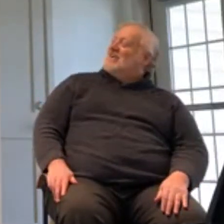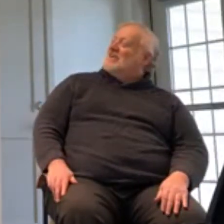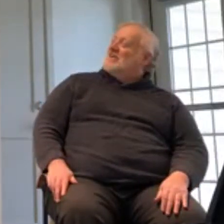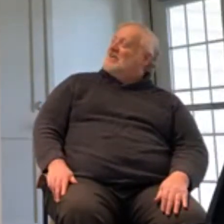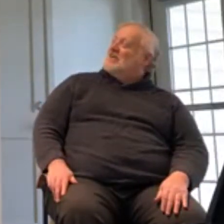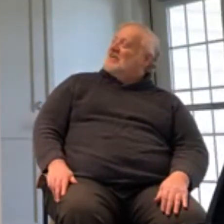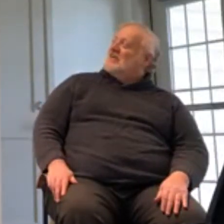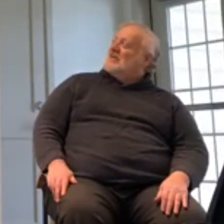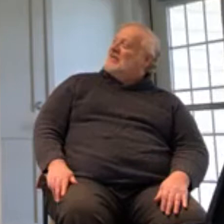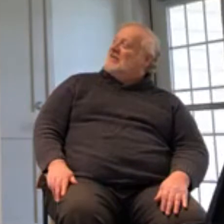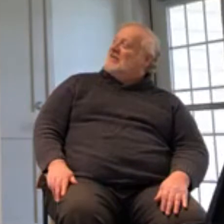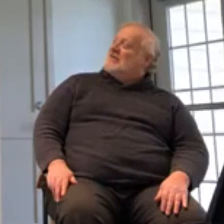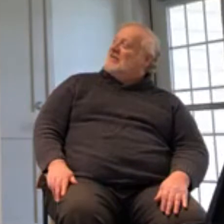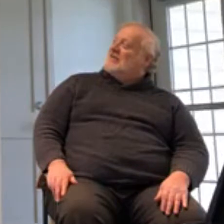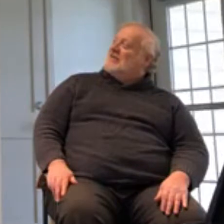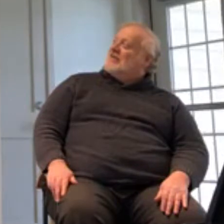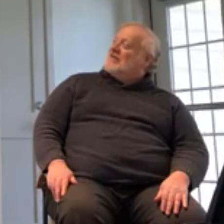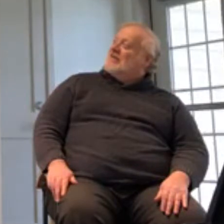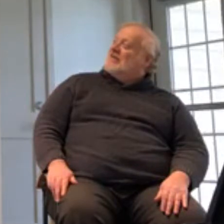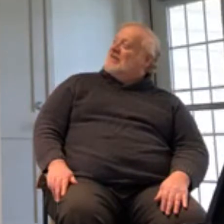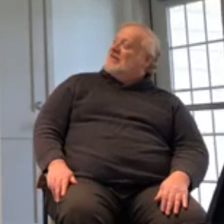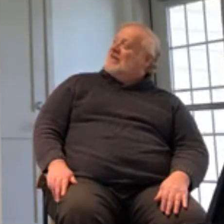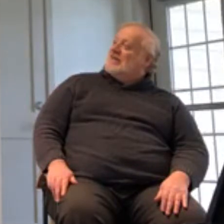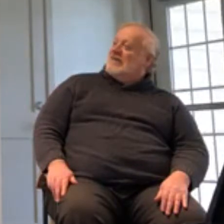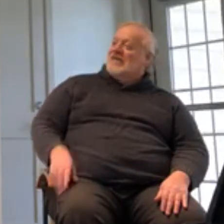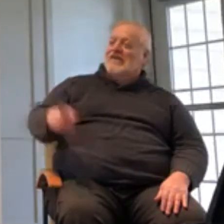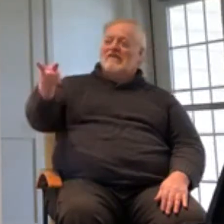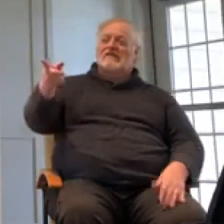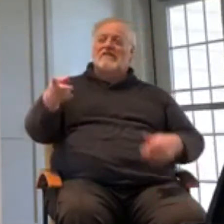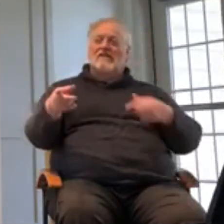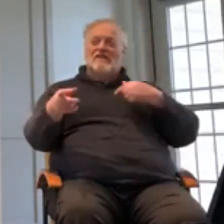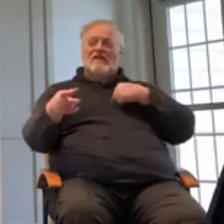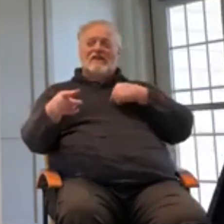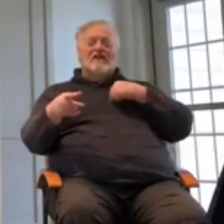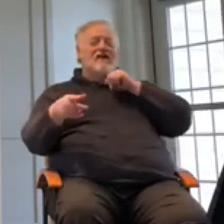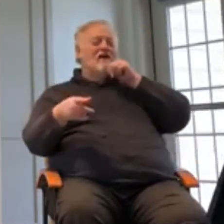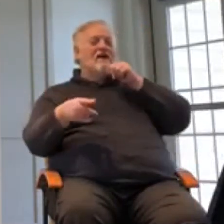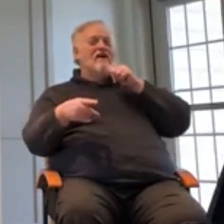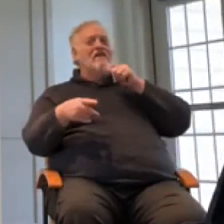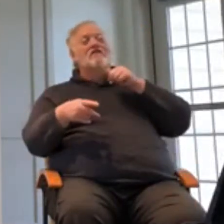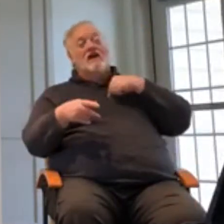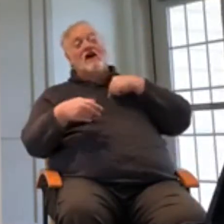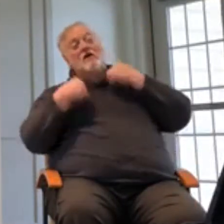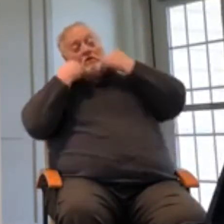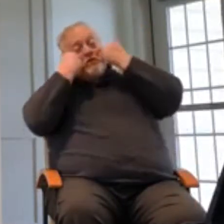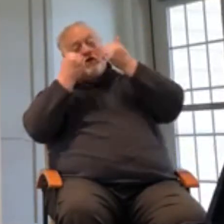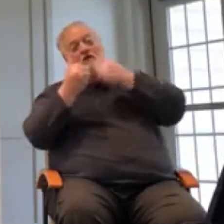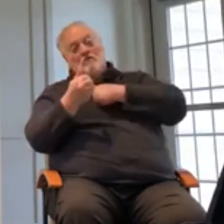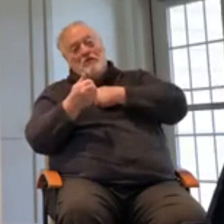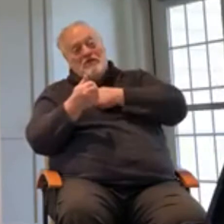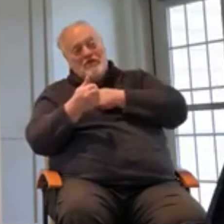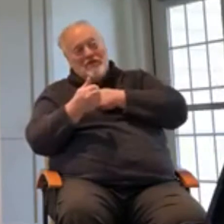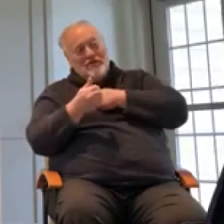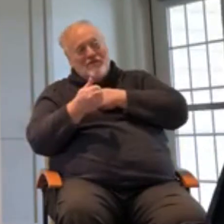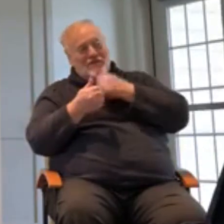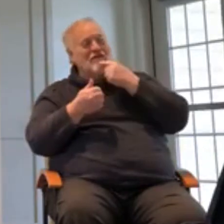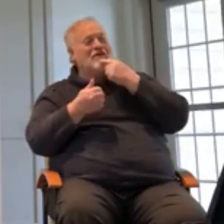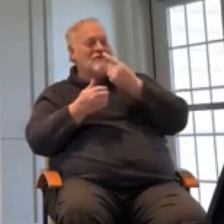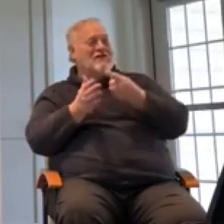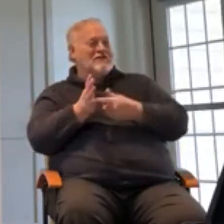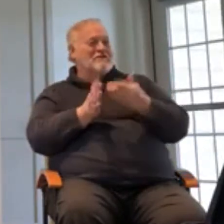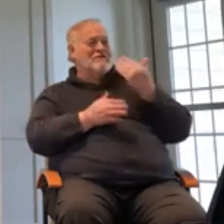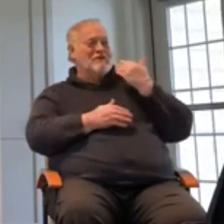Now listen, I am not above embarrassing myself. And I just got to tell you this